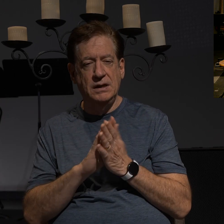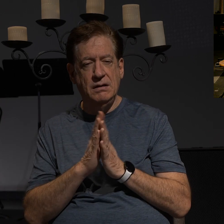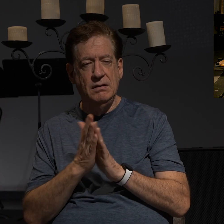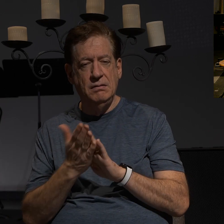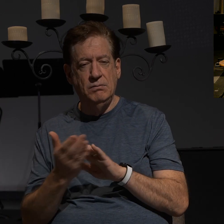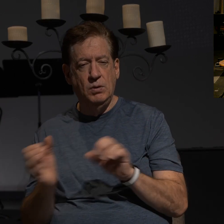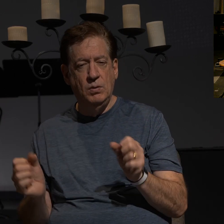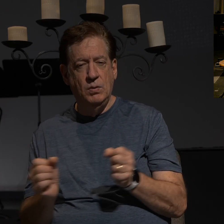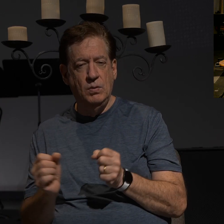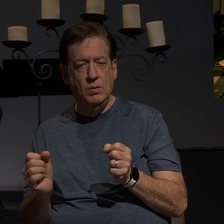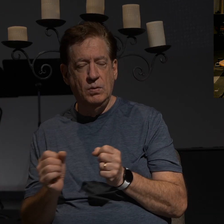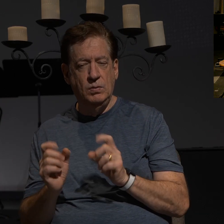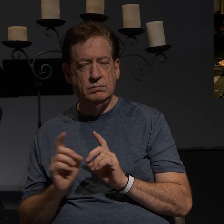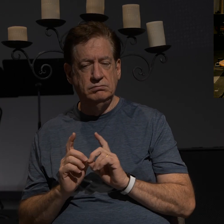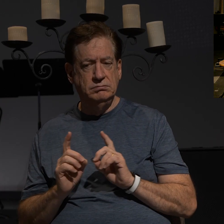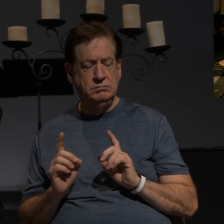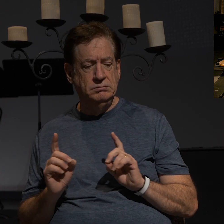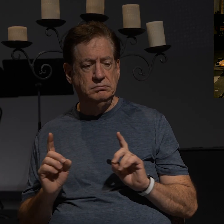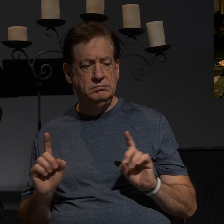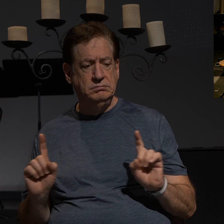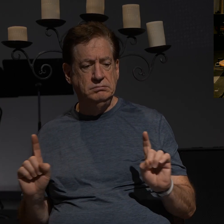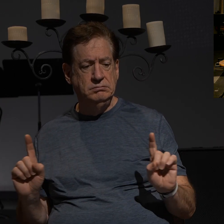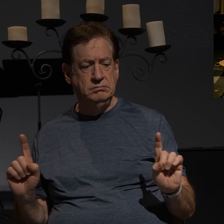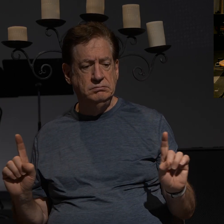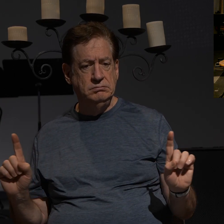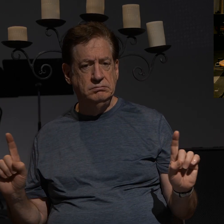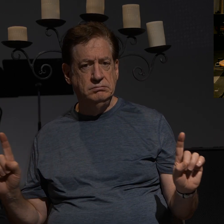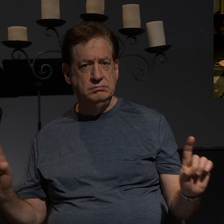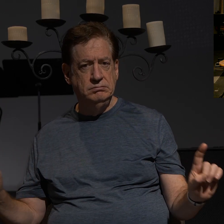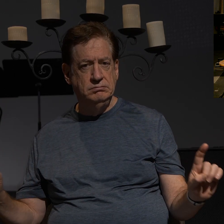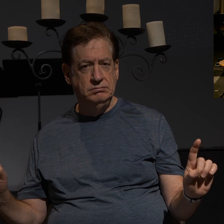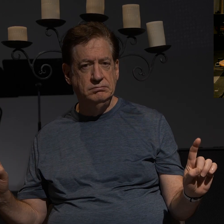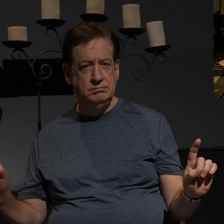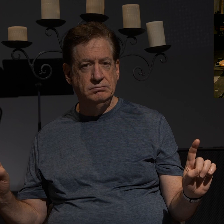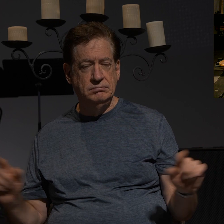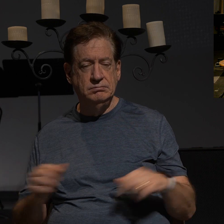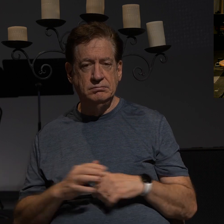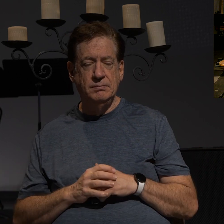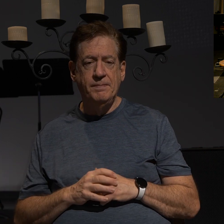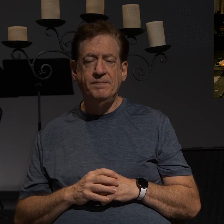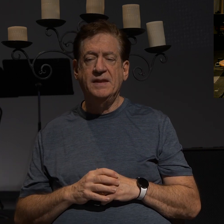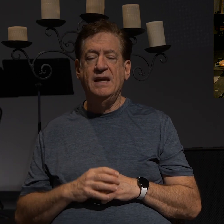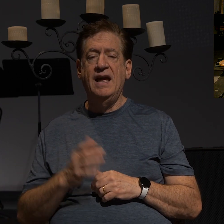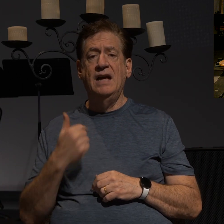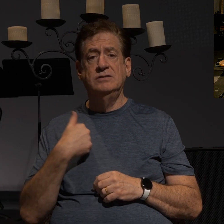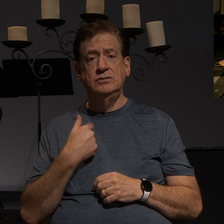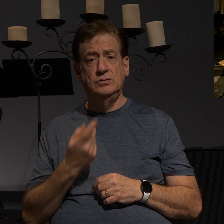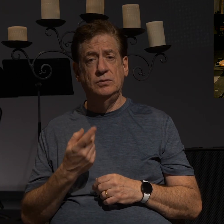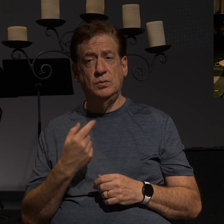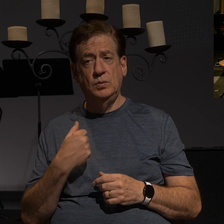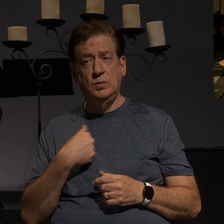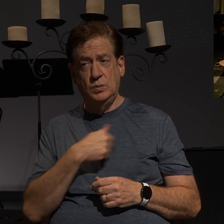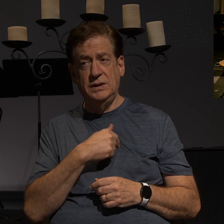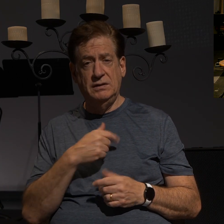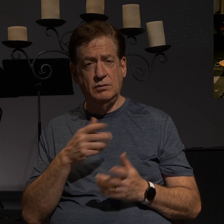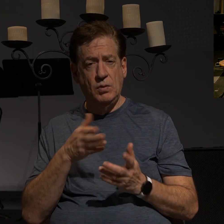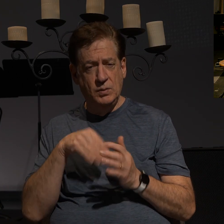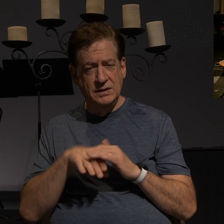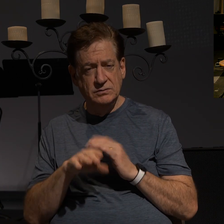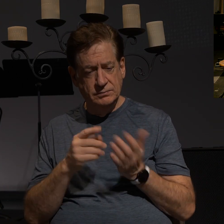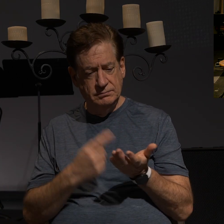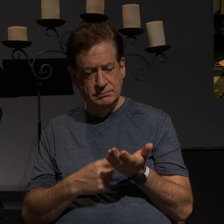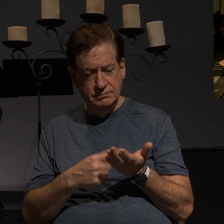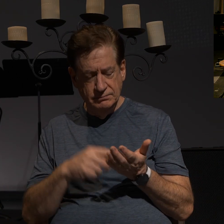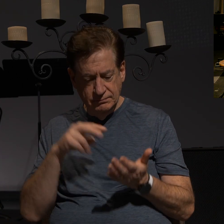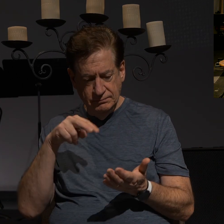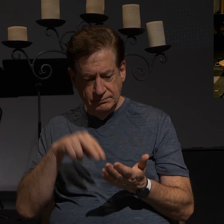become distant and they've drifted apart. And so as we go into our section this morning